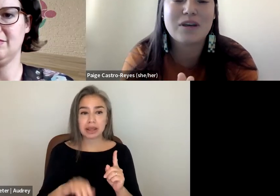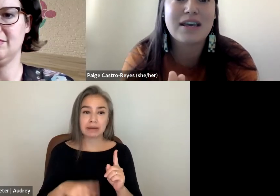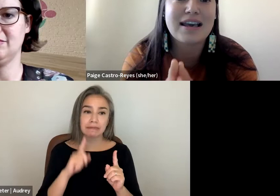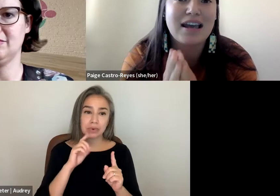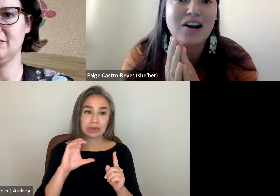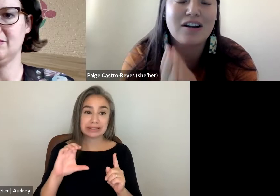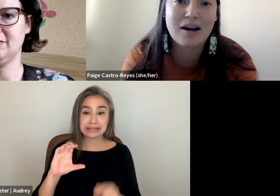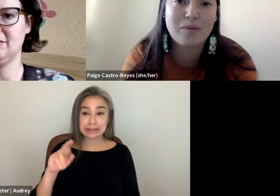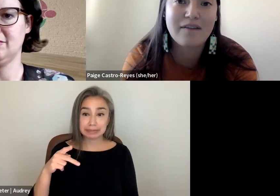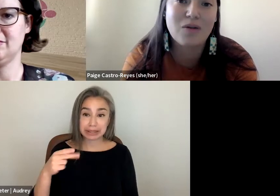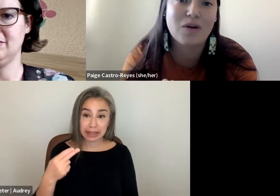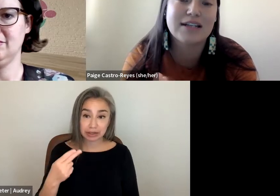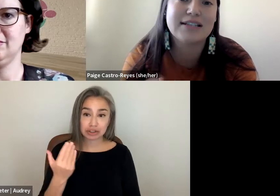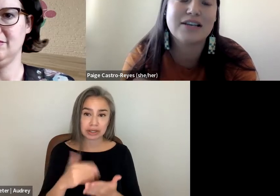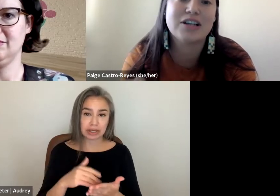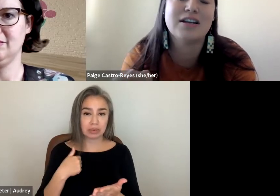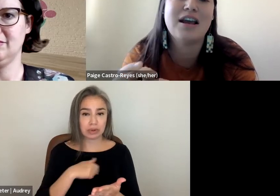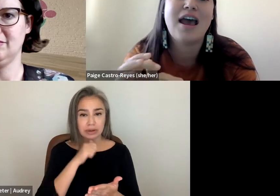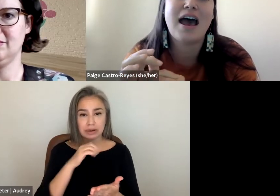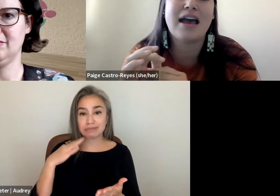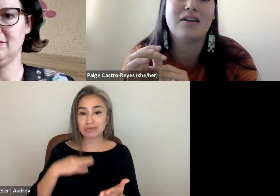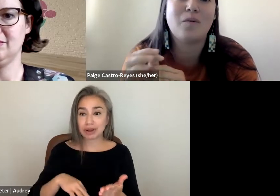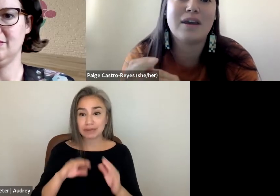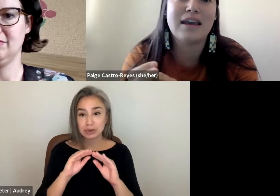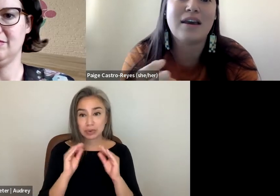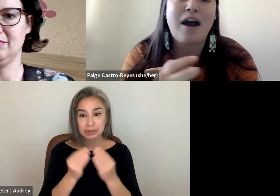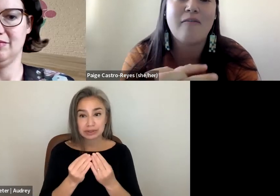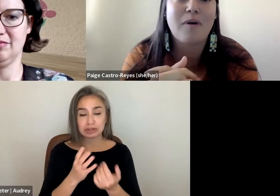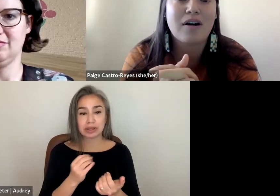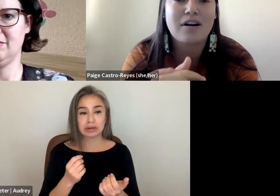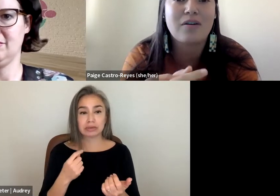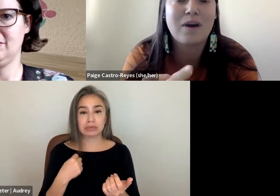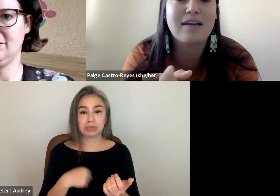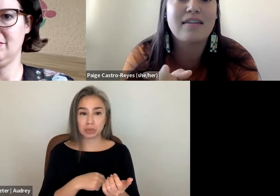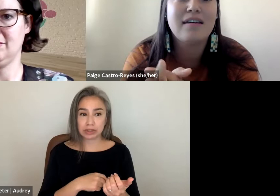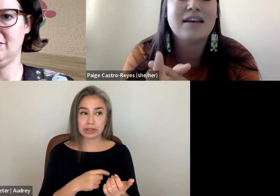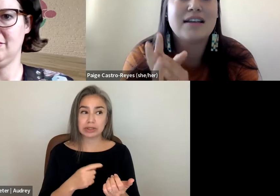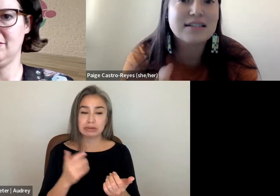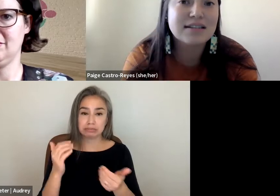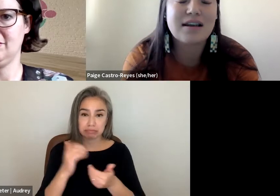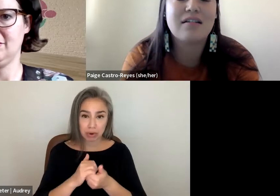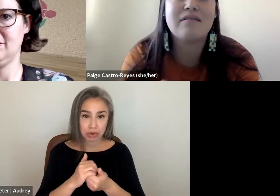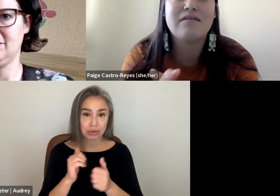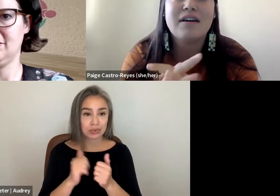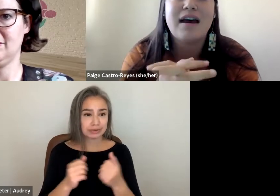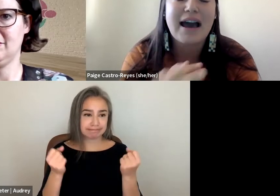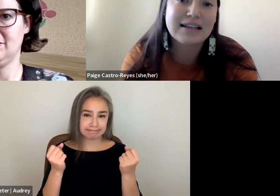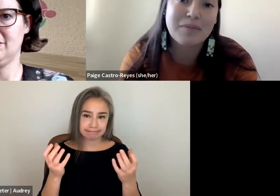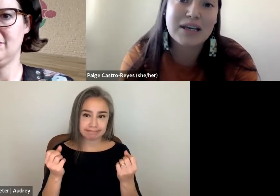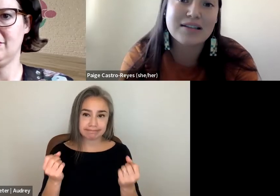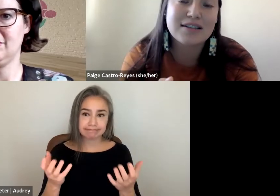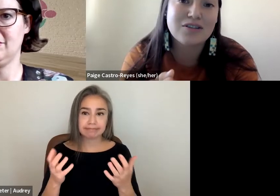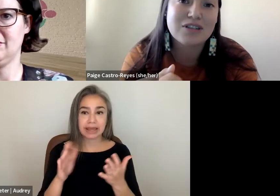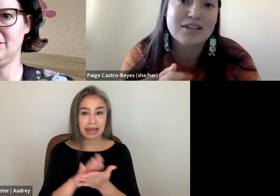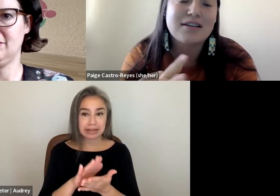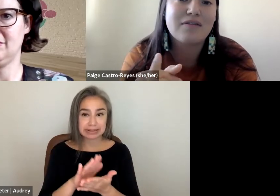CCPH. We, again, are a nonprofit organization, and we have partnered with dozens of